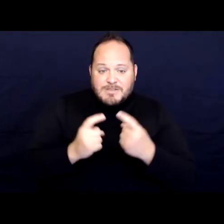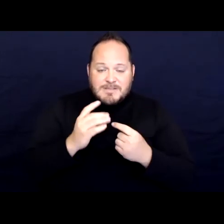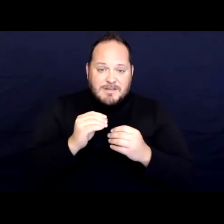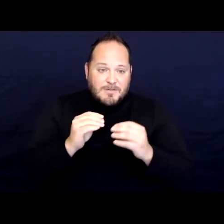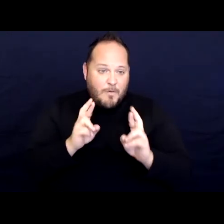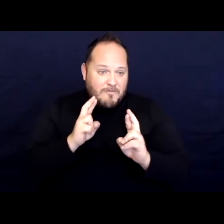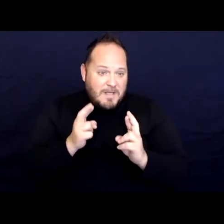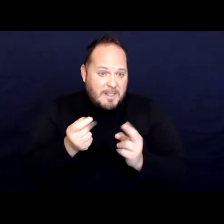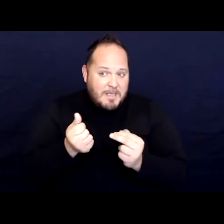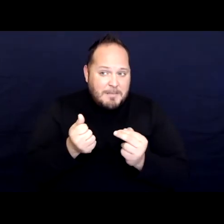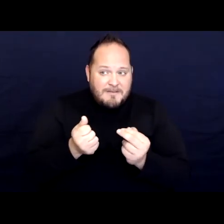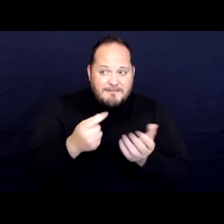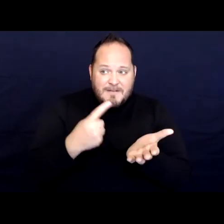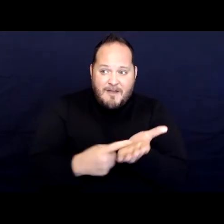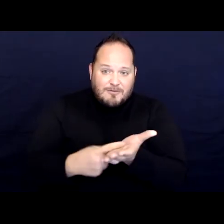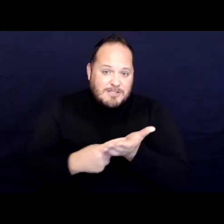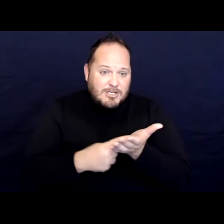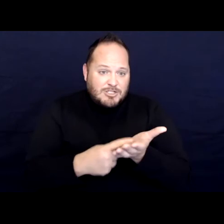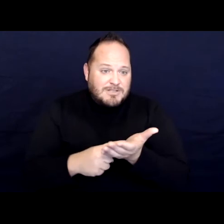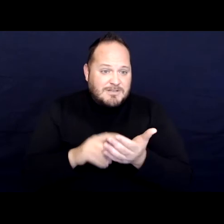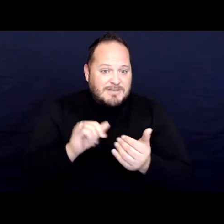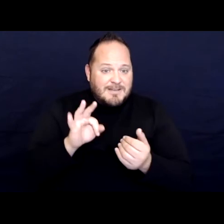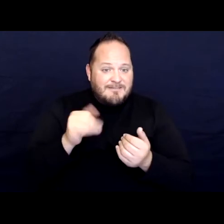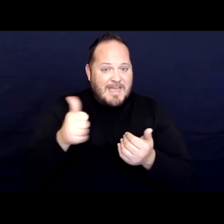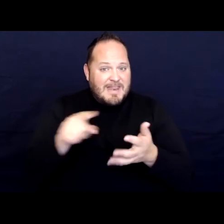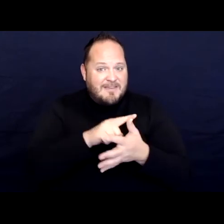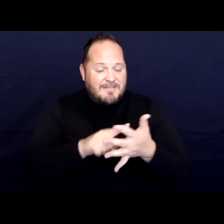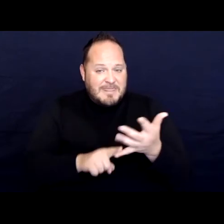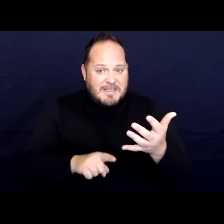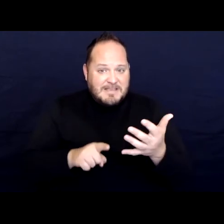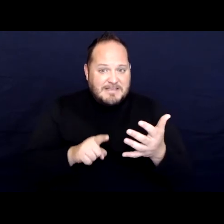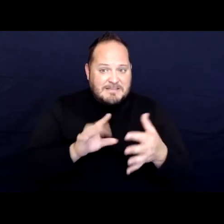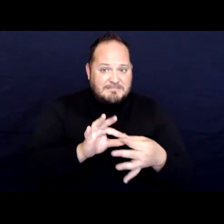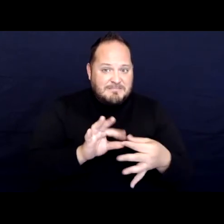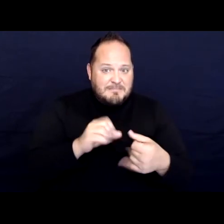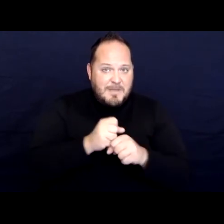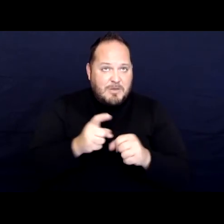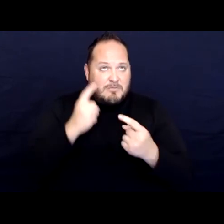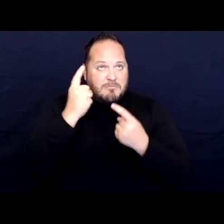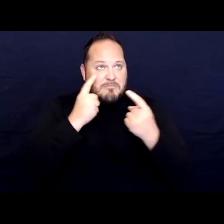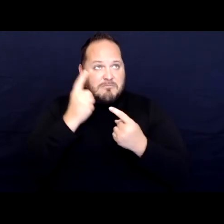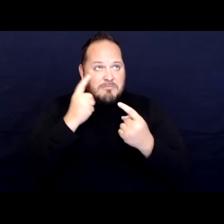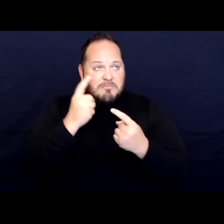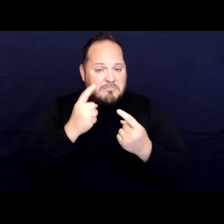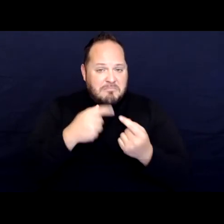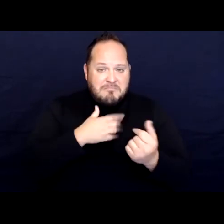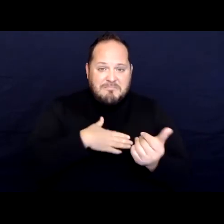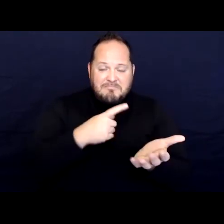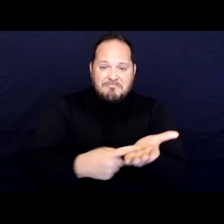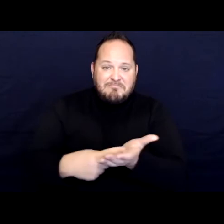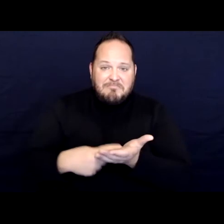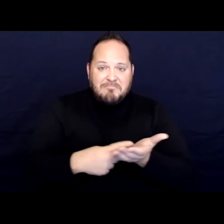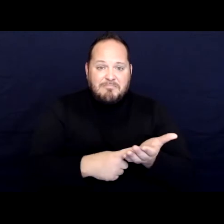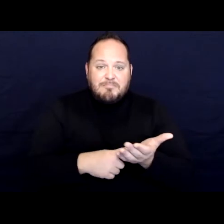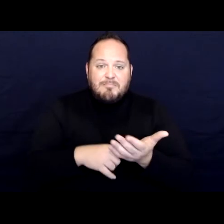of conversation, if any of these things have got people thinking about how we do this, particularly